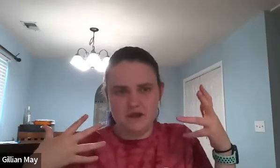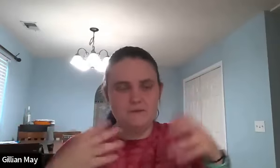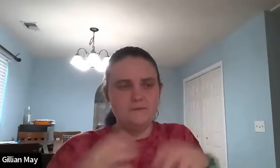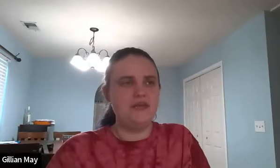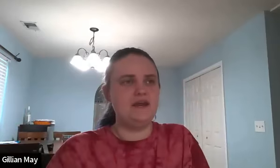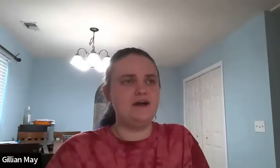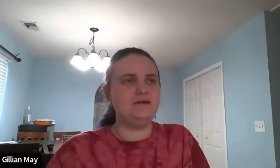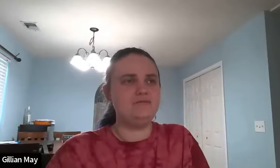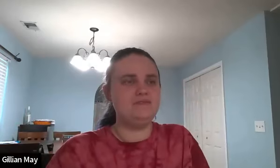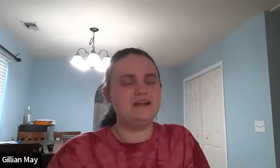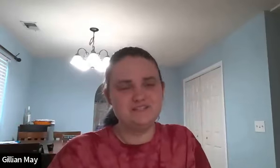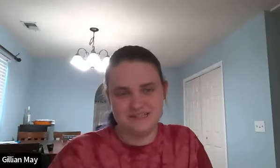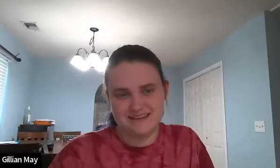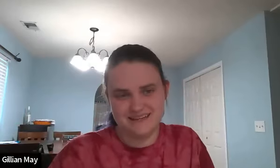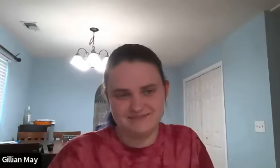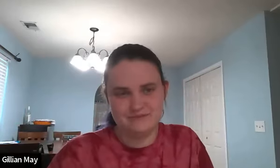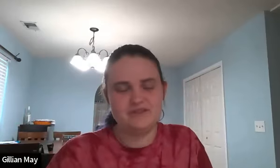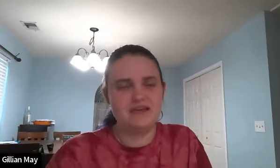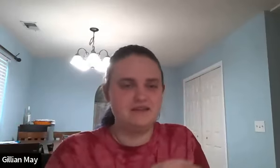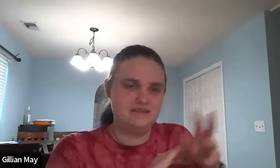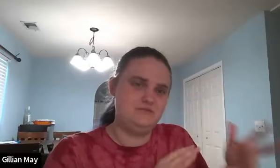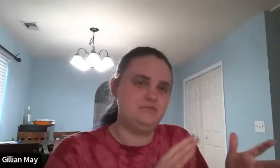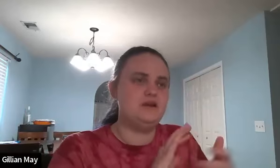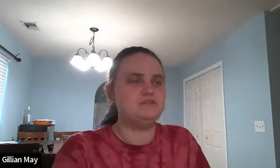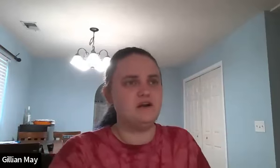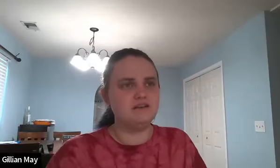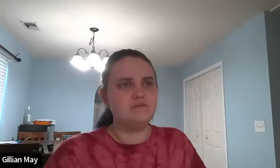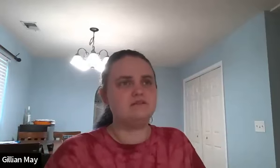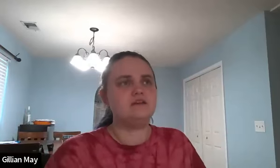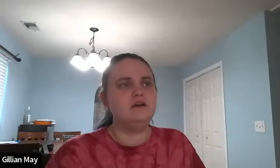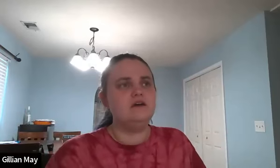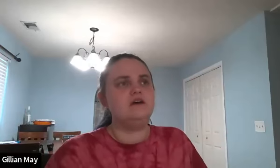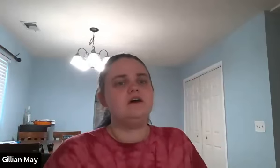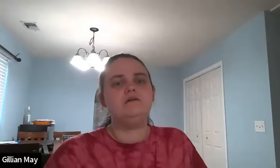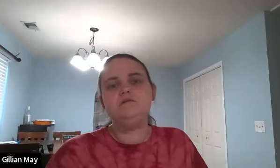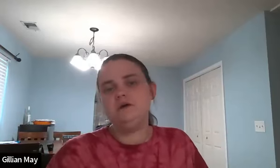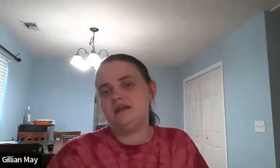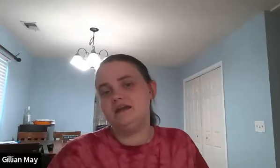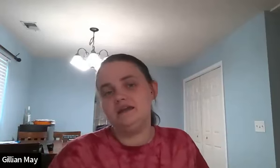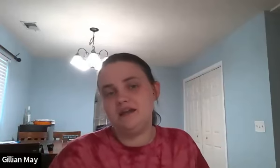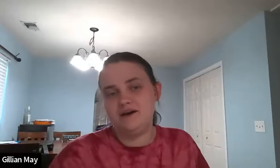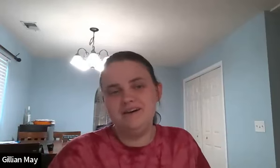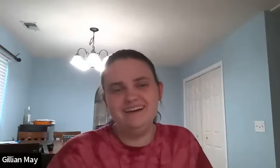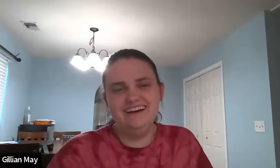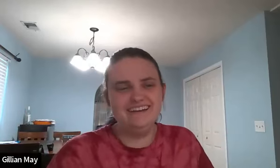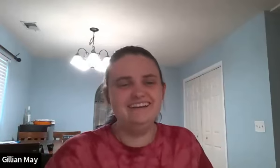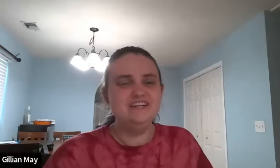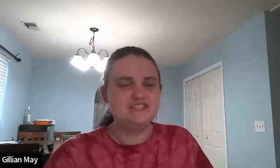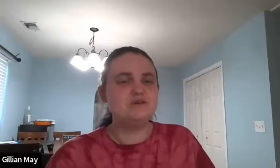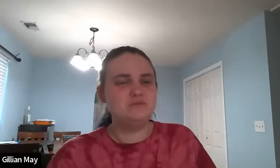about. And then I started signing with like deaf people and I was talking to them and I was like, oh wait, I get it now. So it